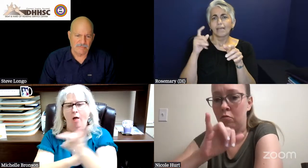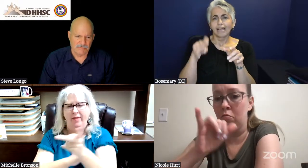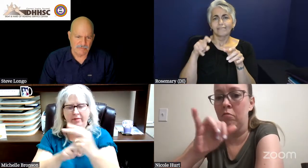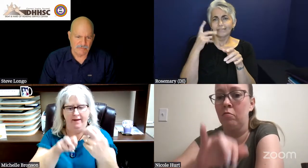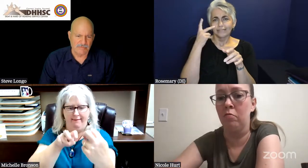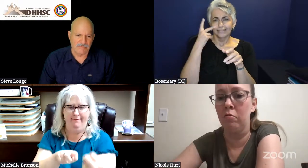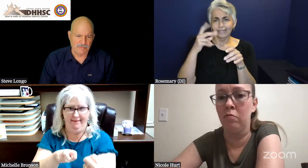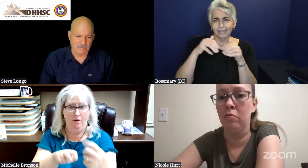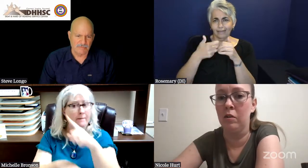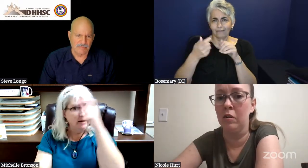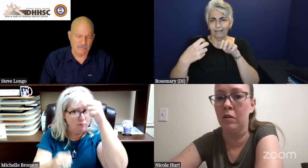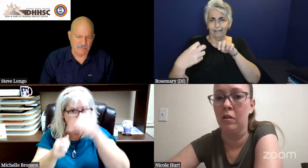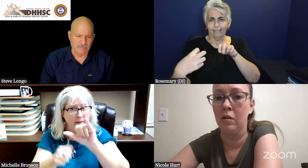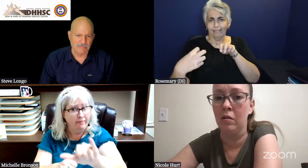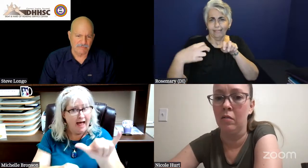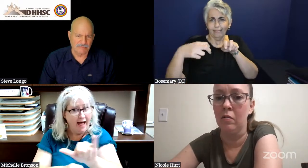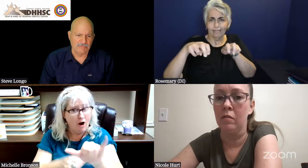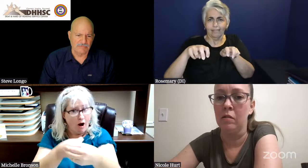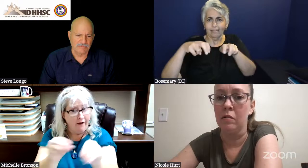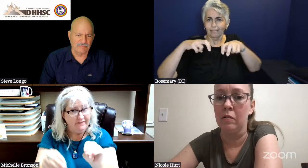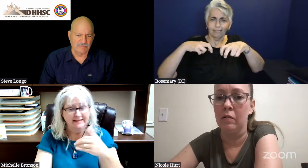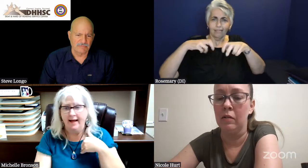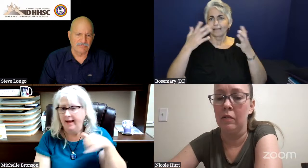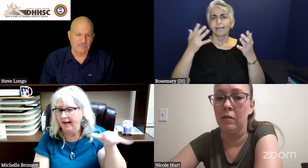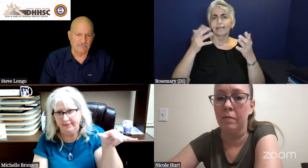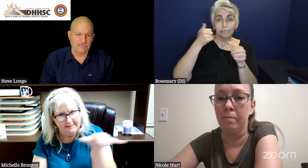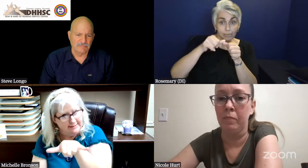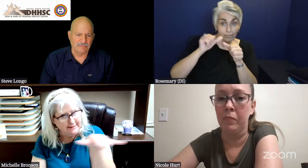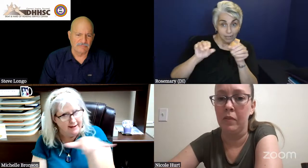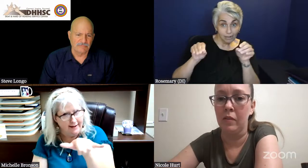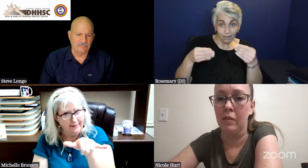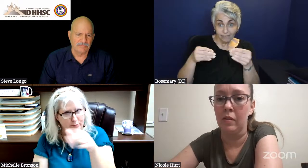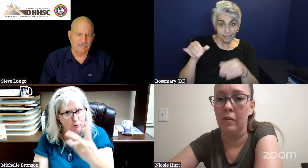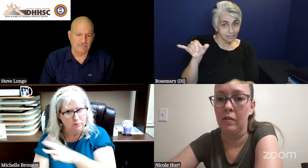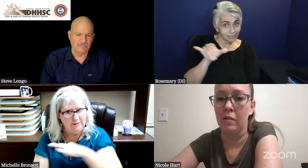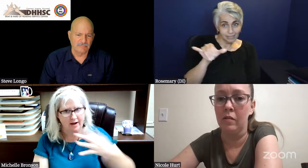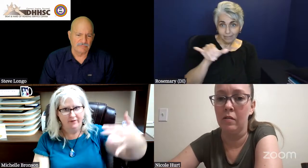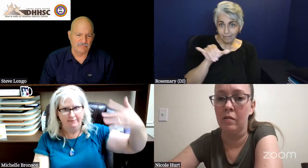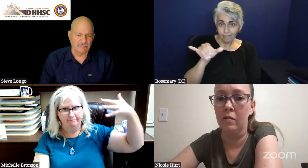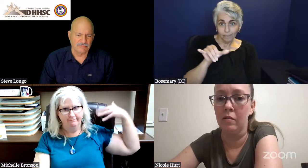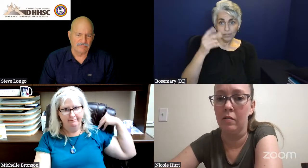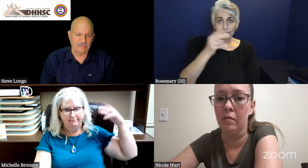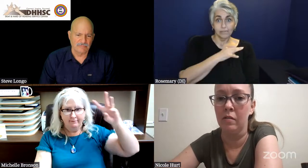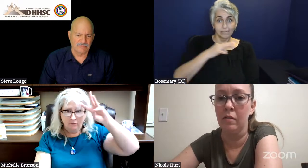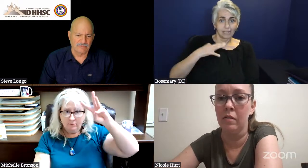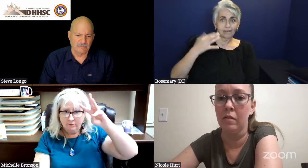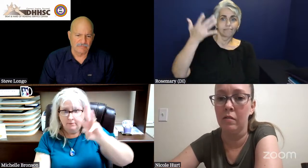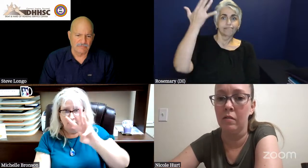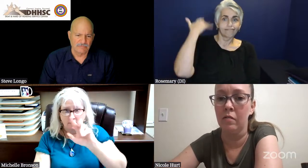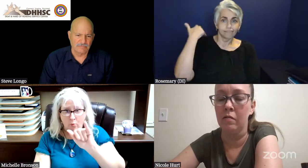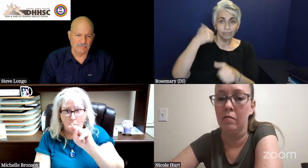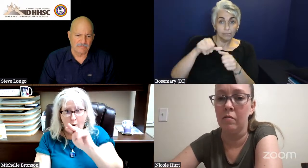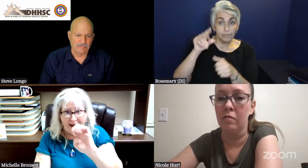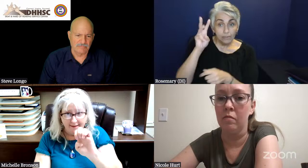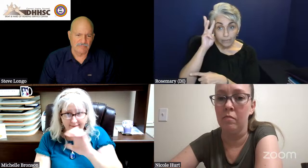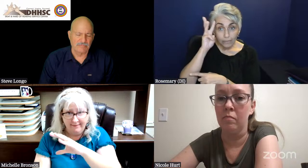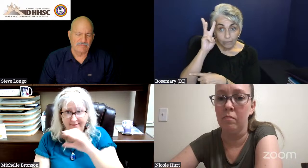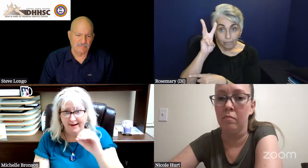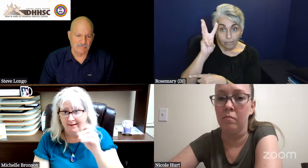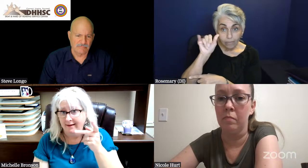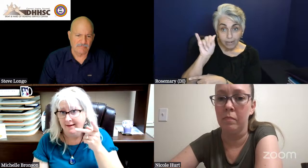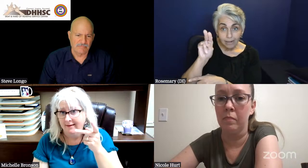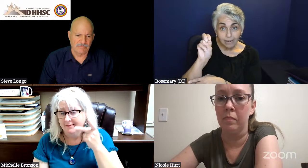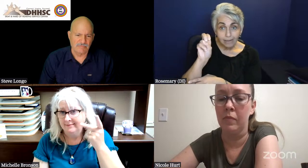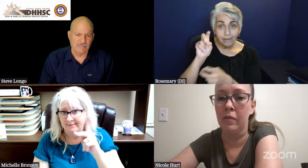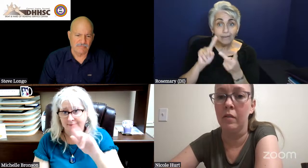office. I have to see how they've arranged their sitting because it is just one room. It's the same one that the